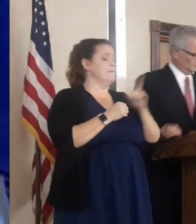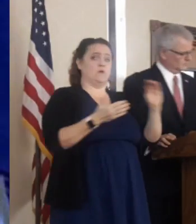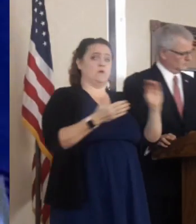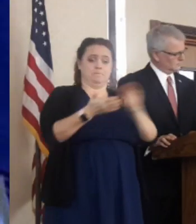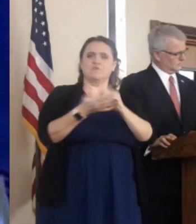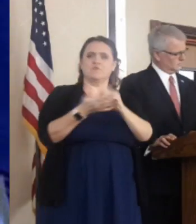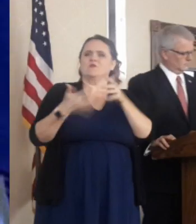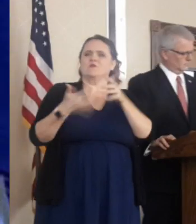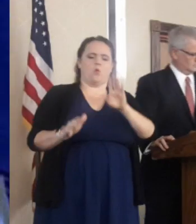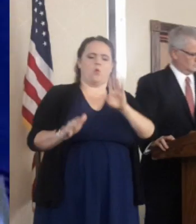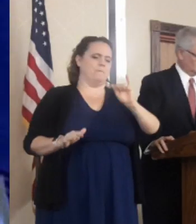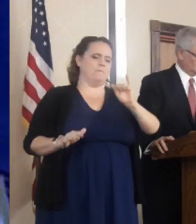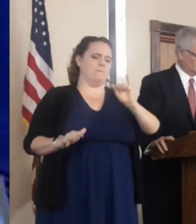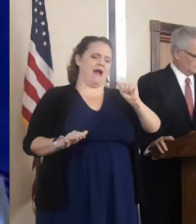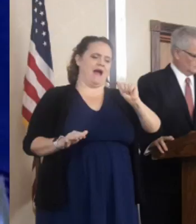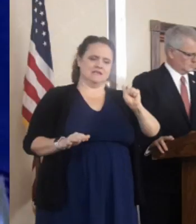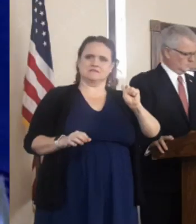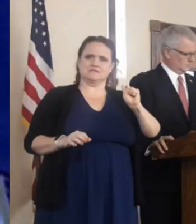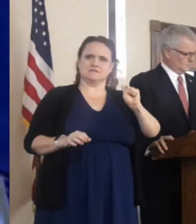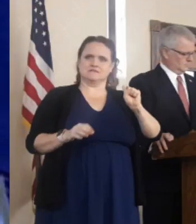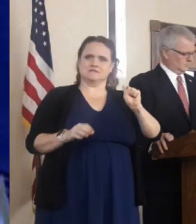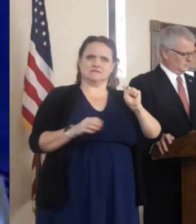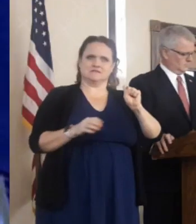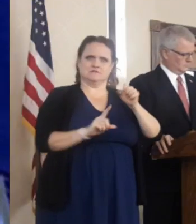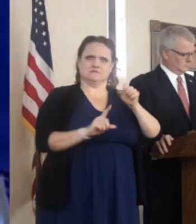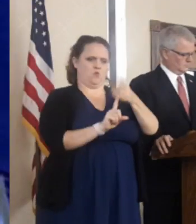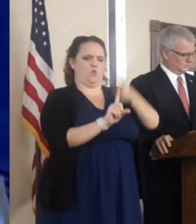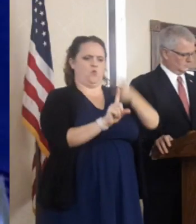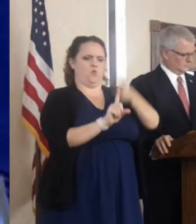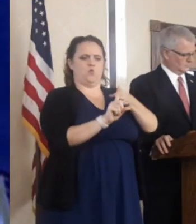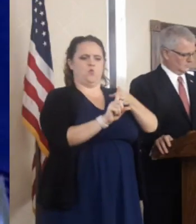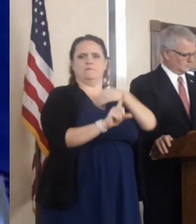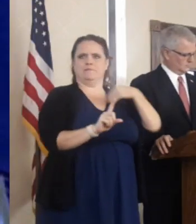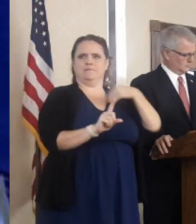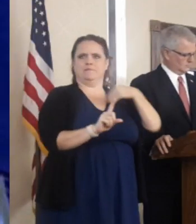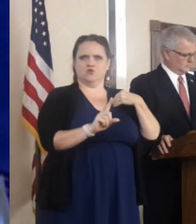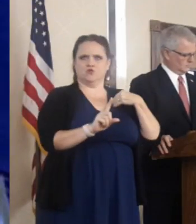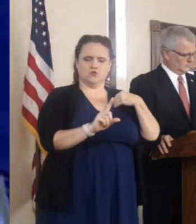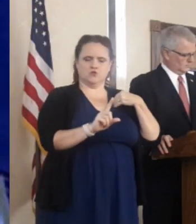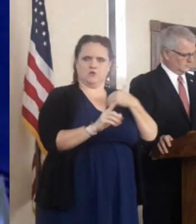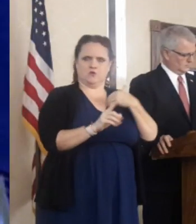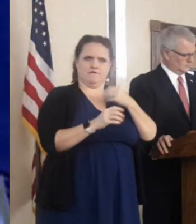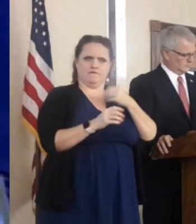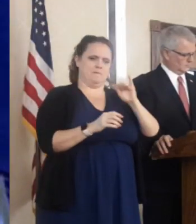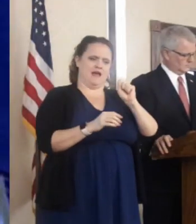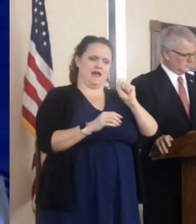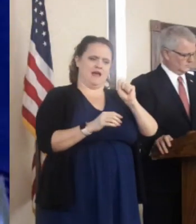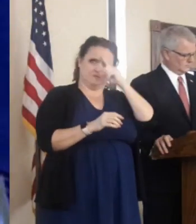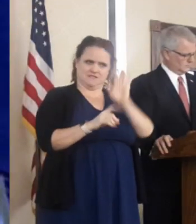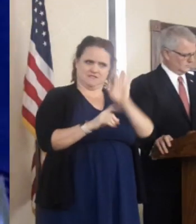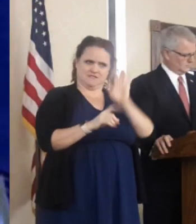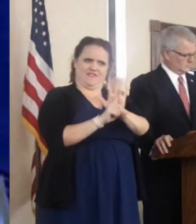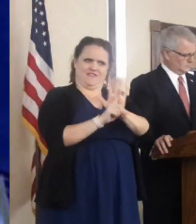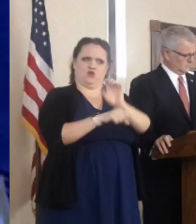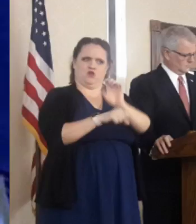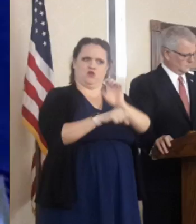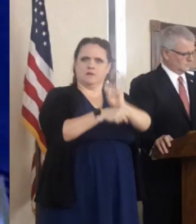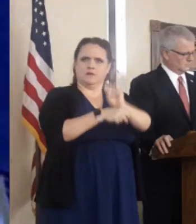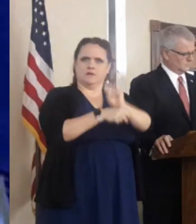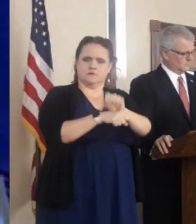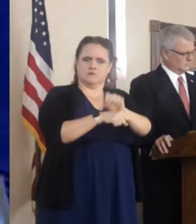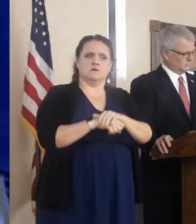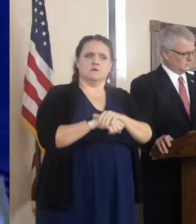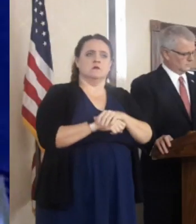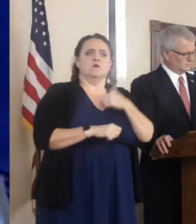bias to a member of this committee by nature of their employment. We want to ensure that